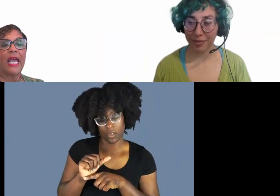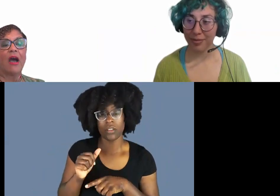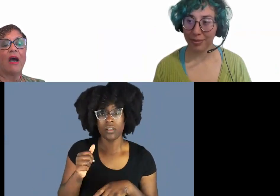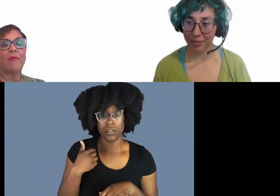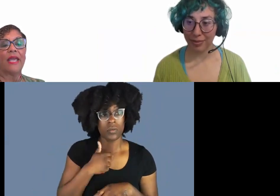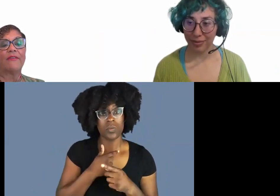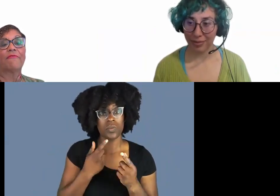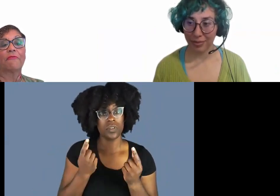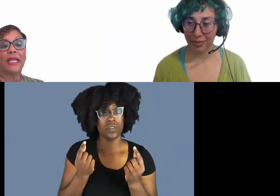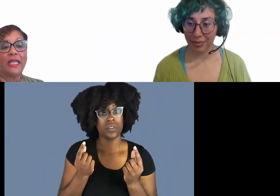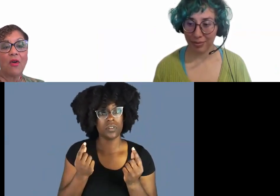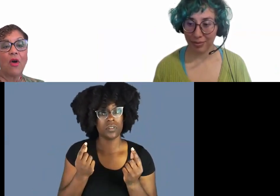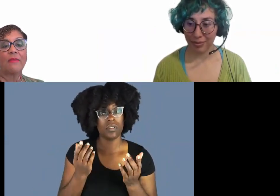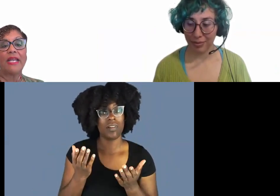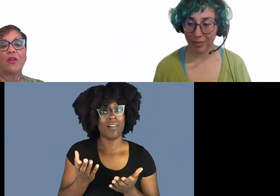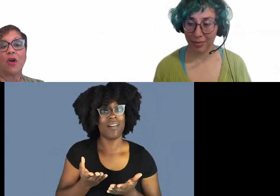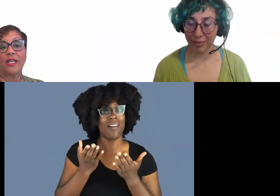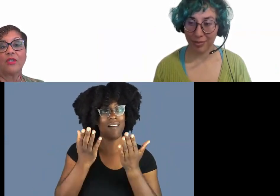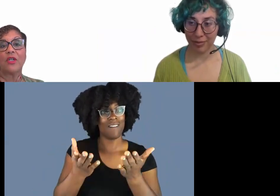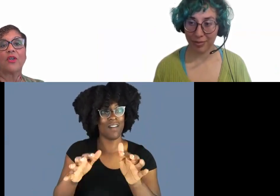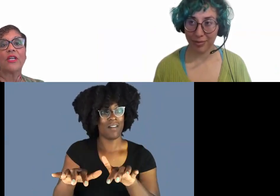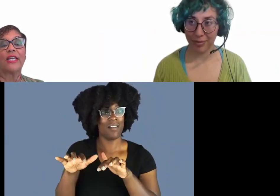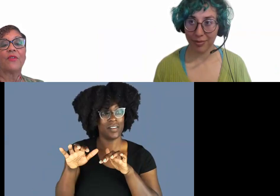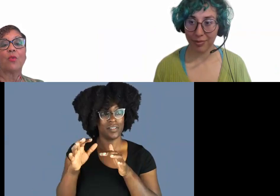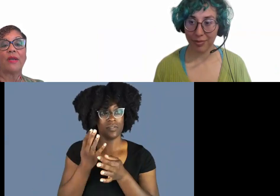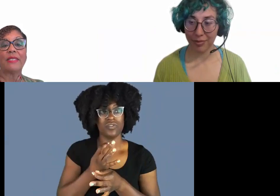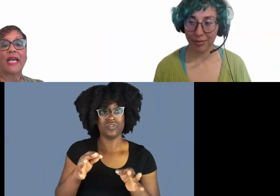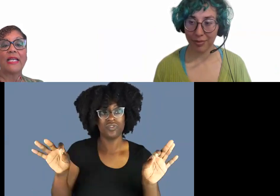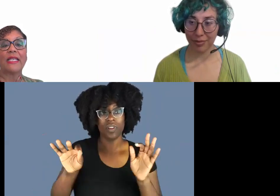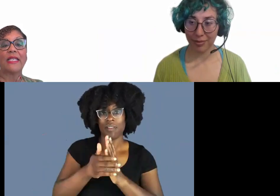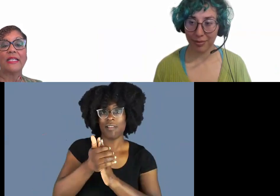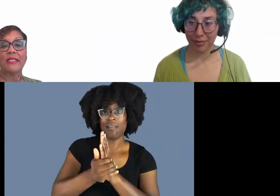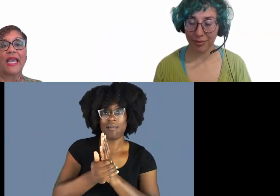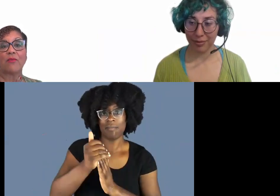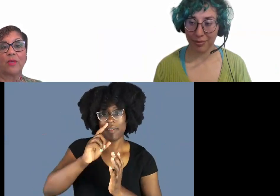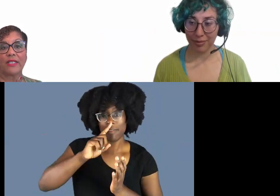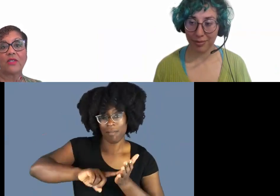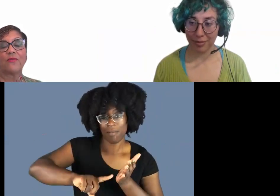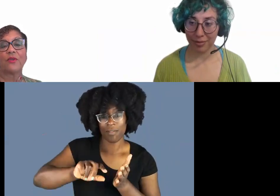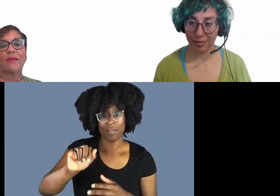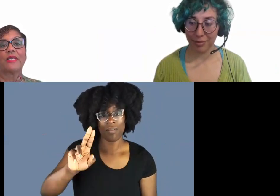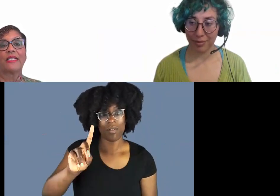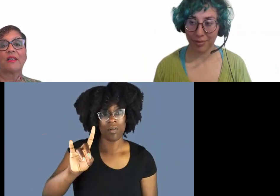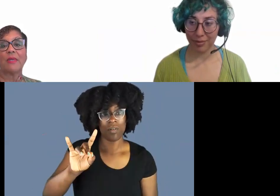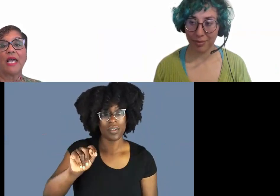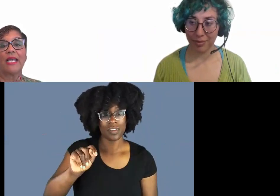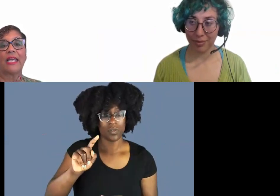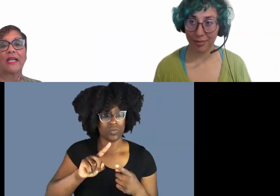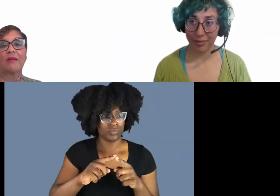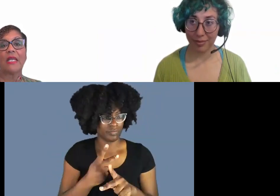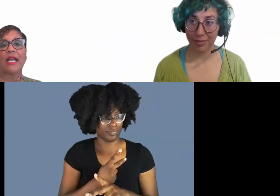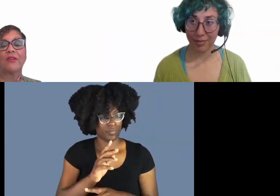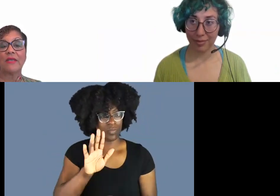training a free automated audit to learn if their website is at risk. So if your website is